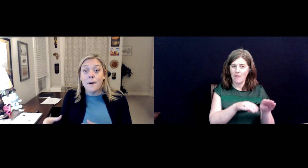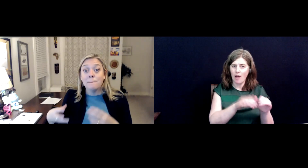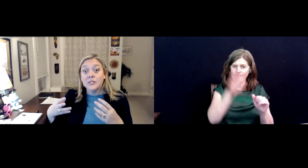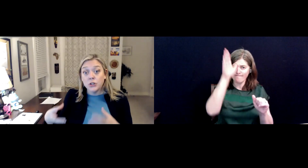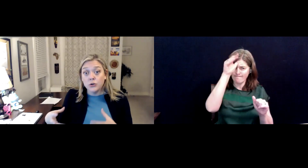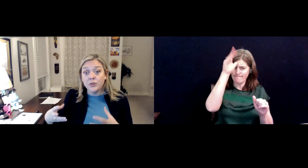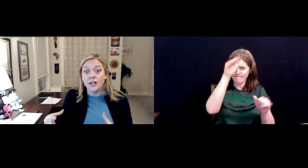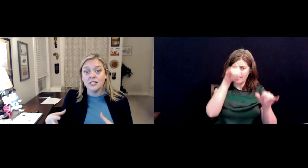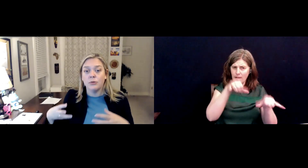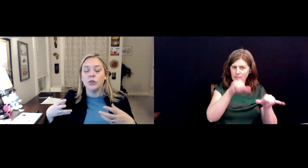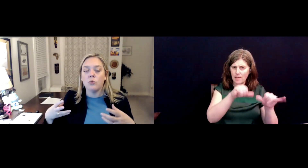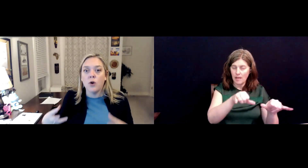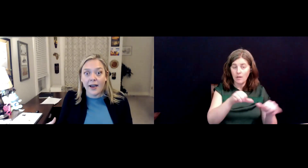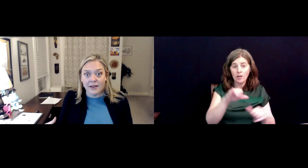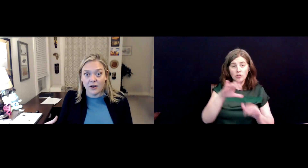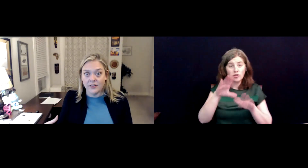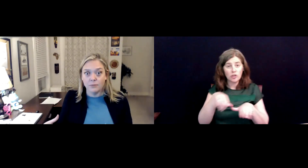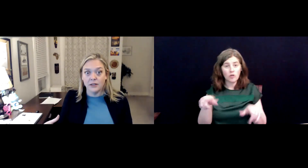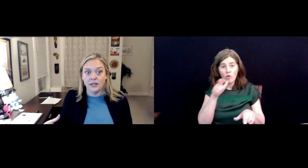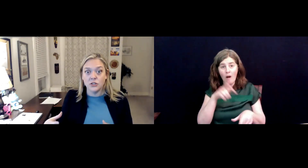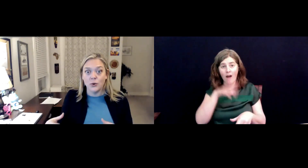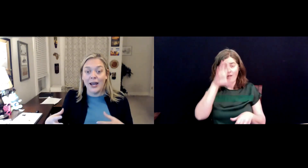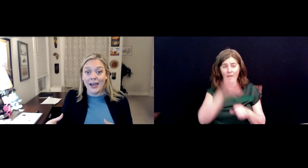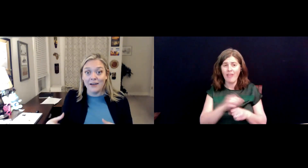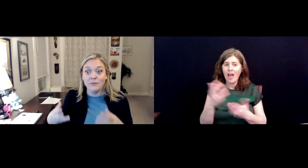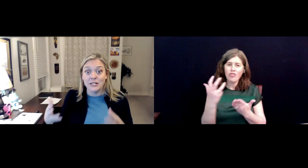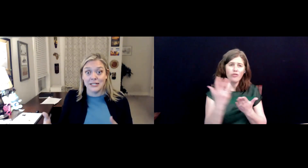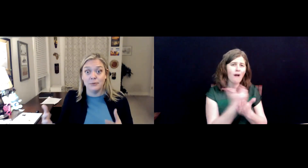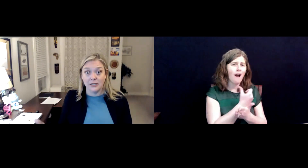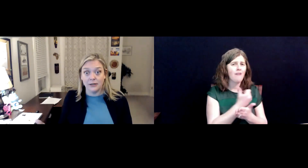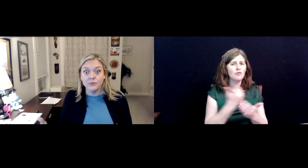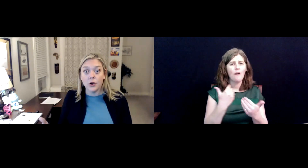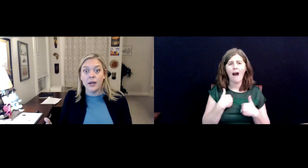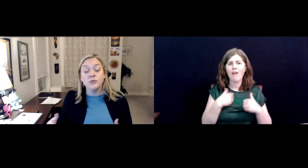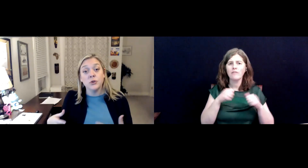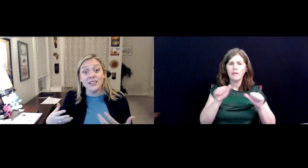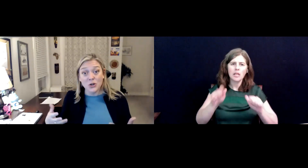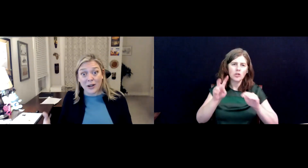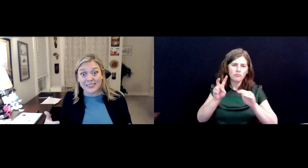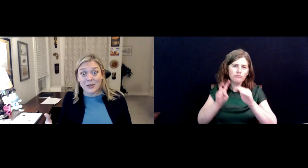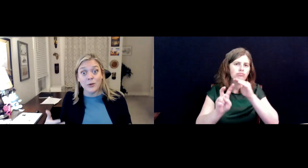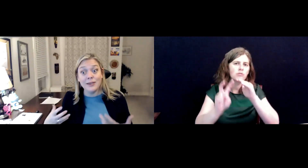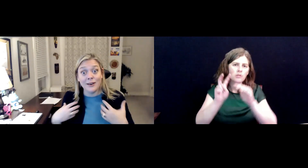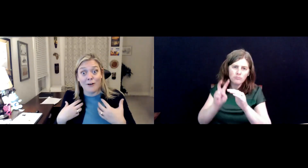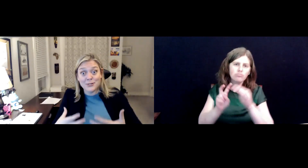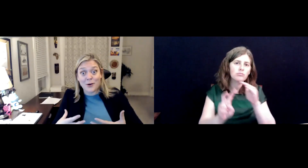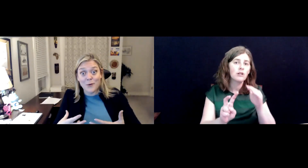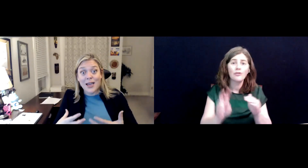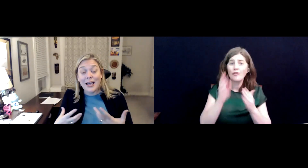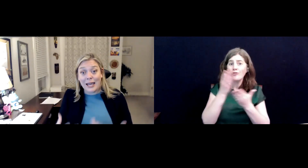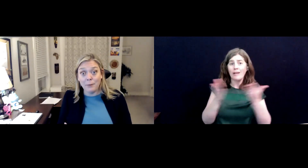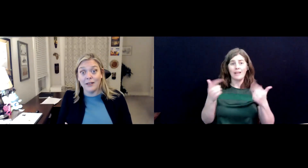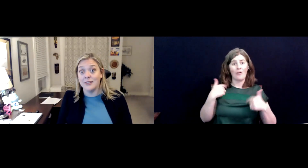sameness, children with autism thrive on the ability to have predictability. Okay, so that's a great thing we can